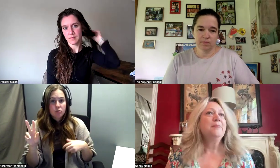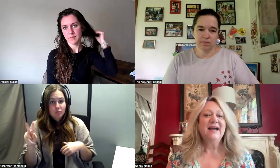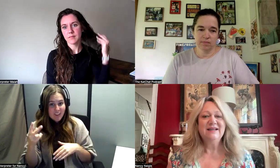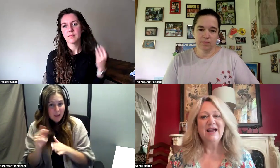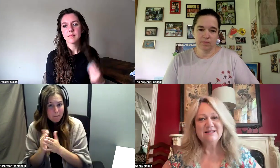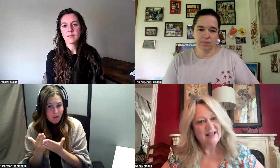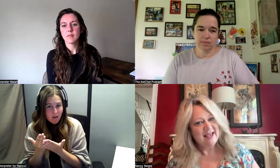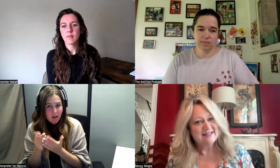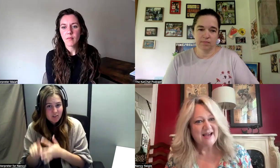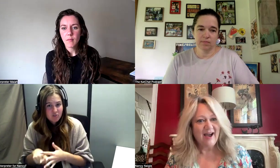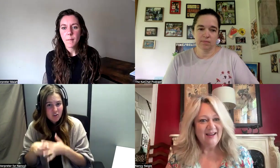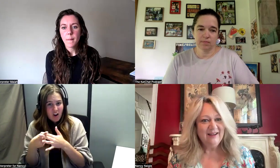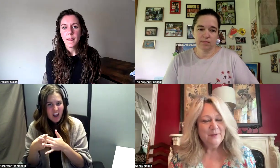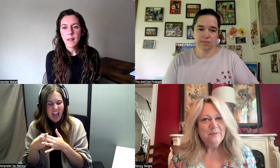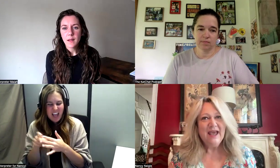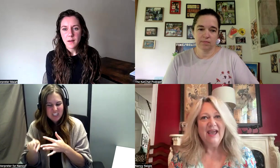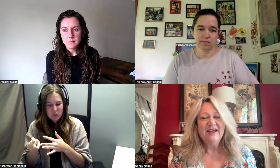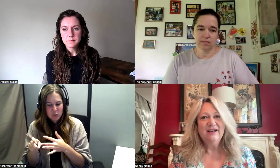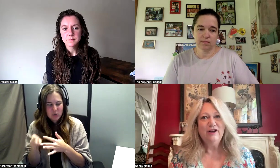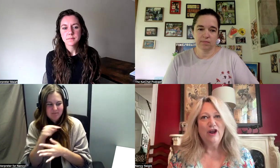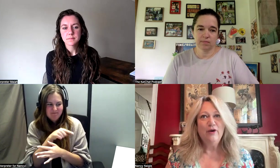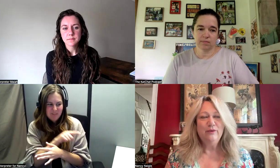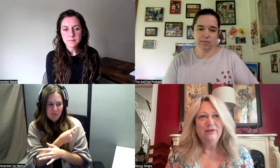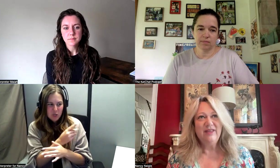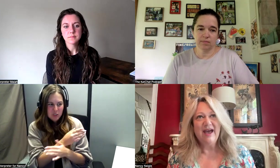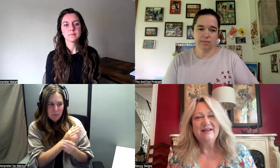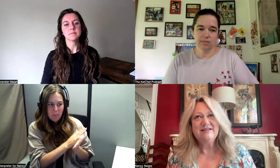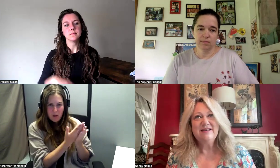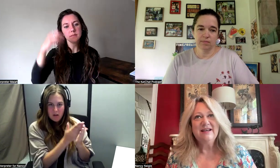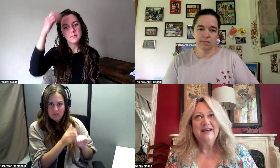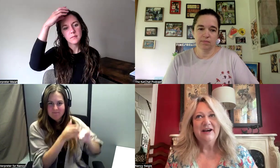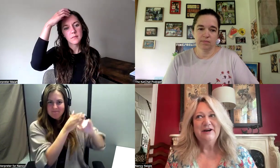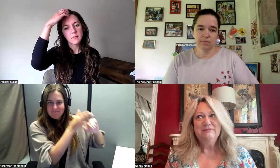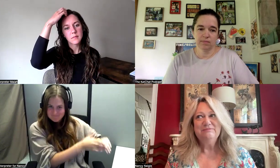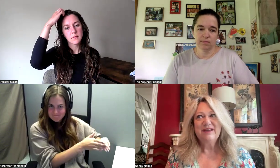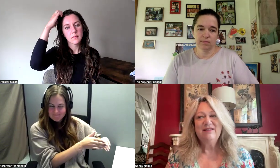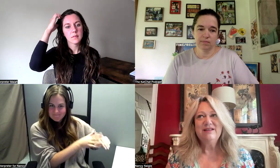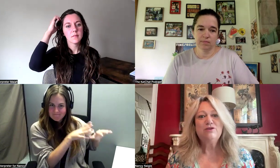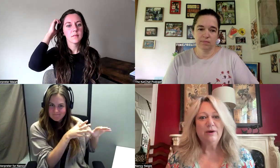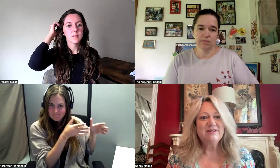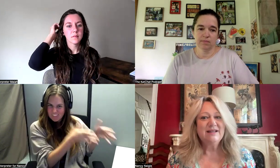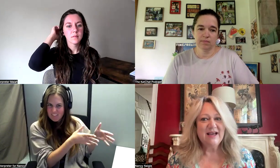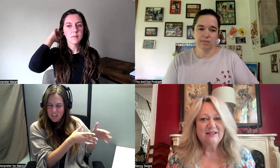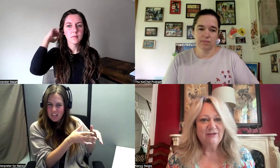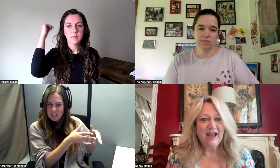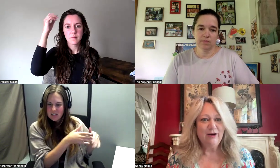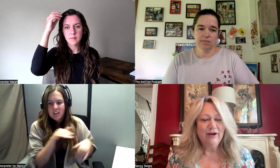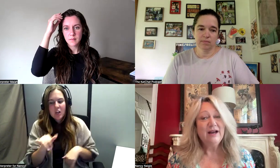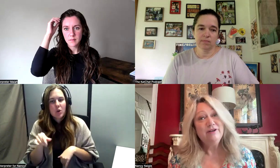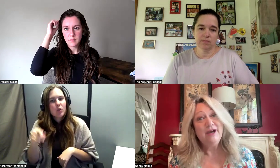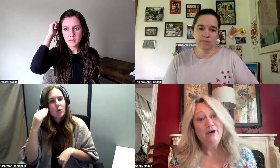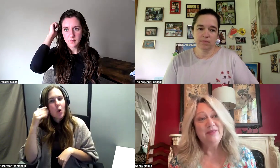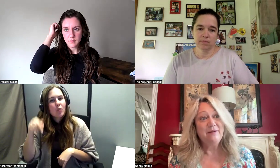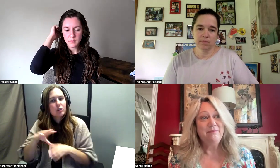Forward, I had to kind of set that aside and know that this story was going to take a different angle.